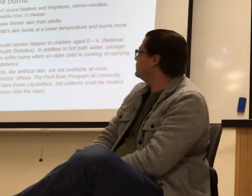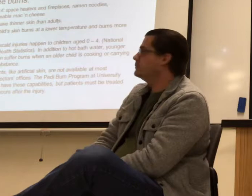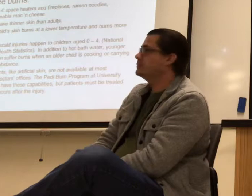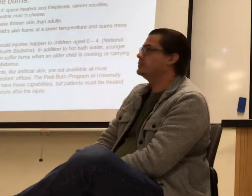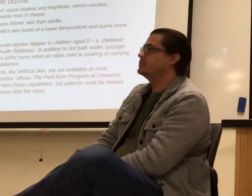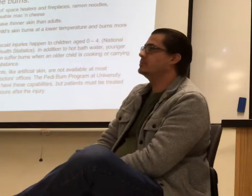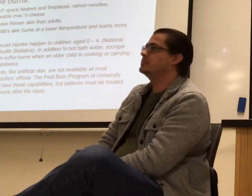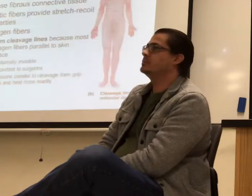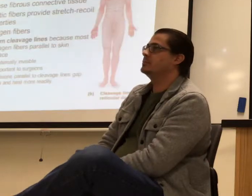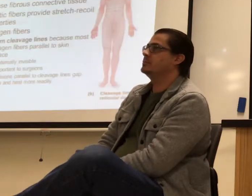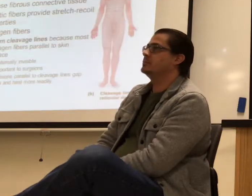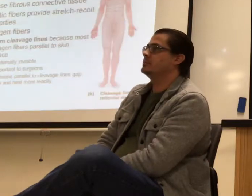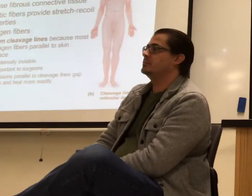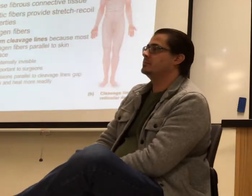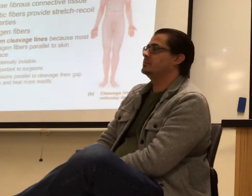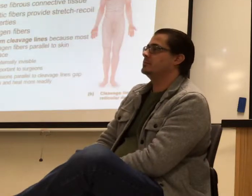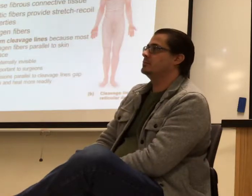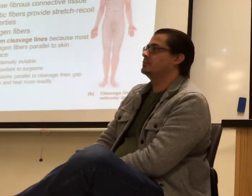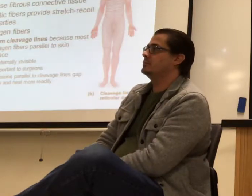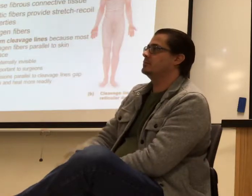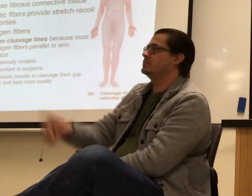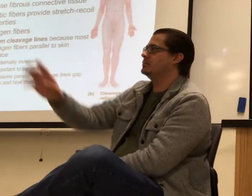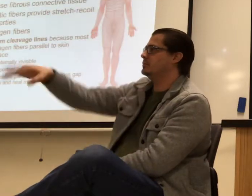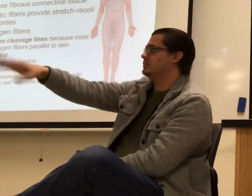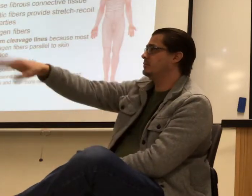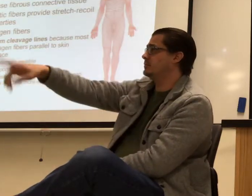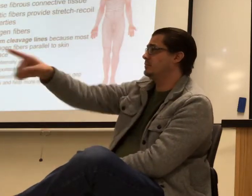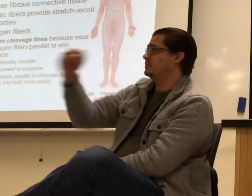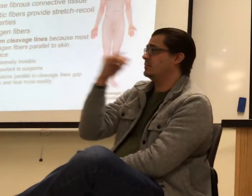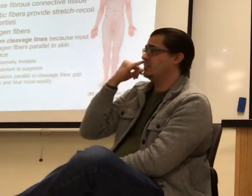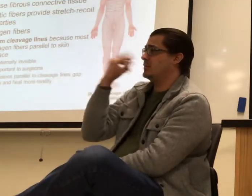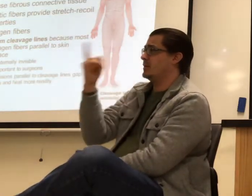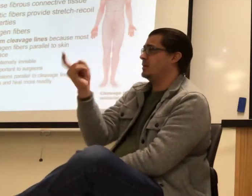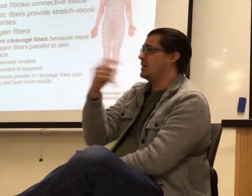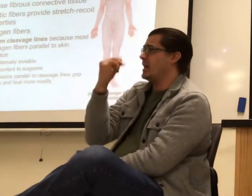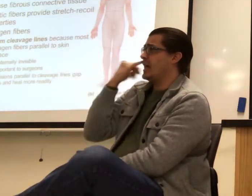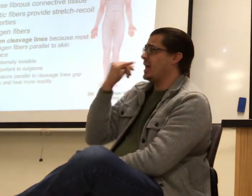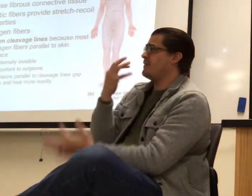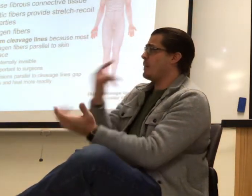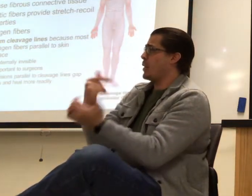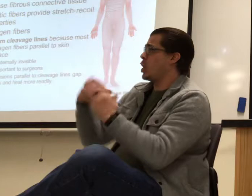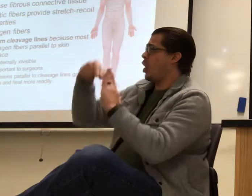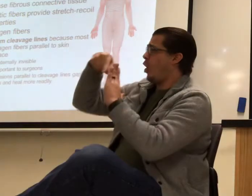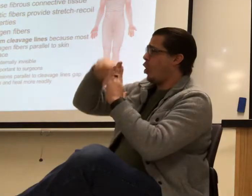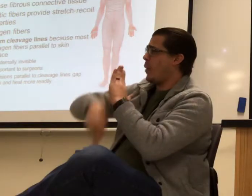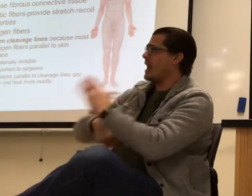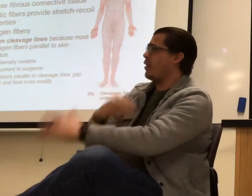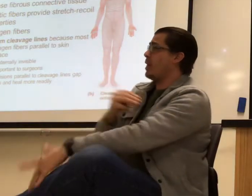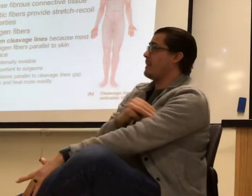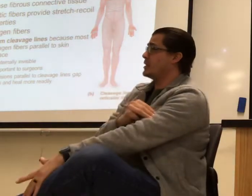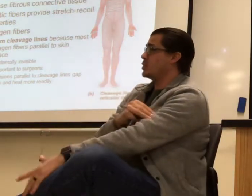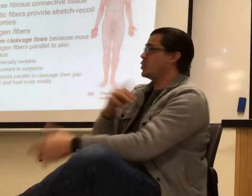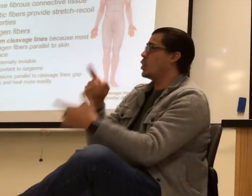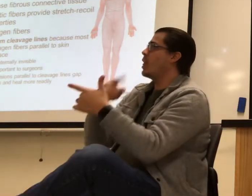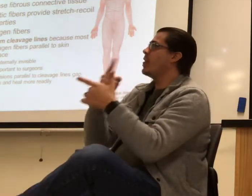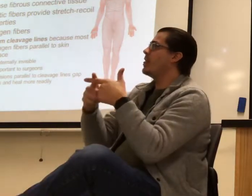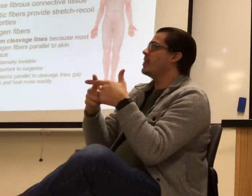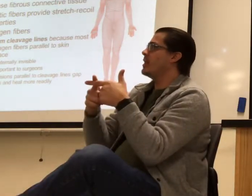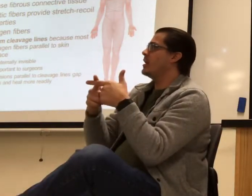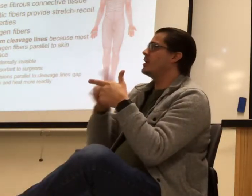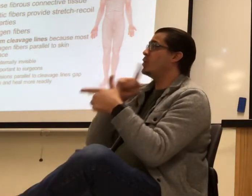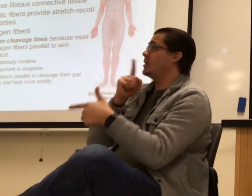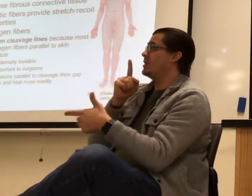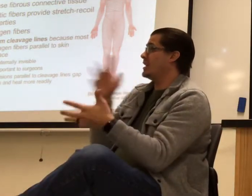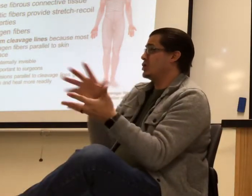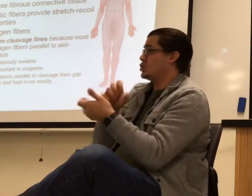Basically, you get the idea. It's So if you burn yourself all the way down to the muscle, yeah, you and